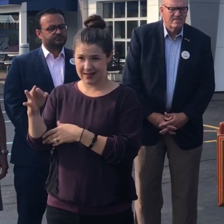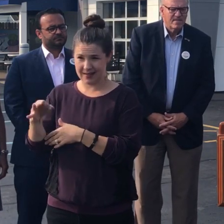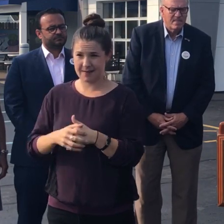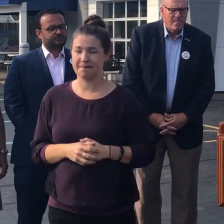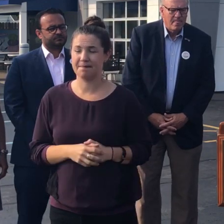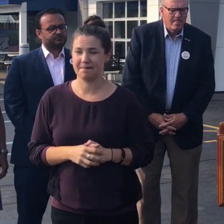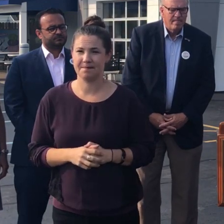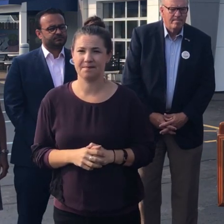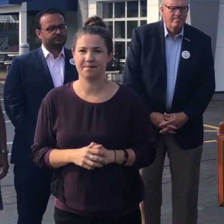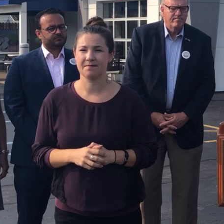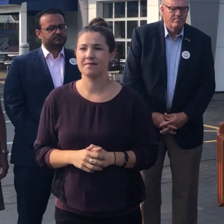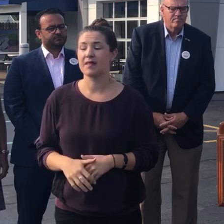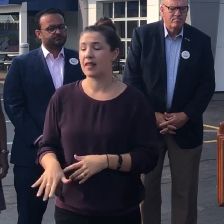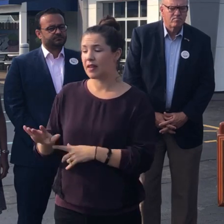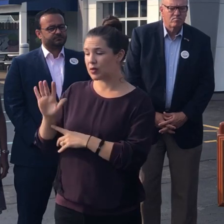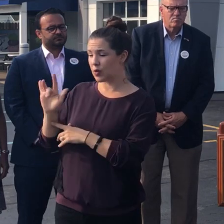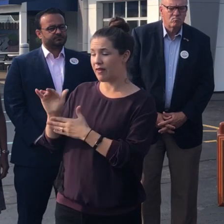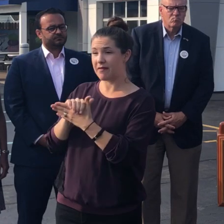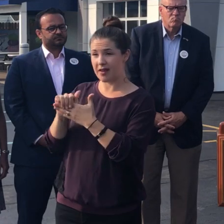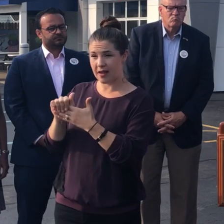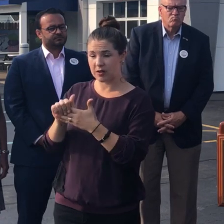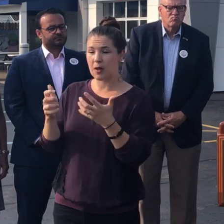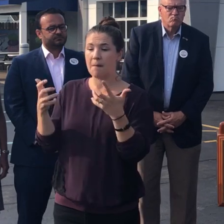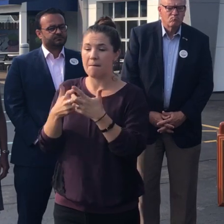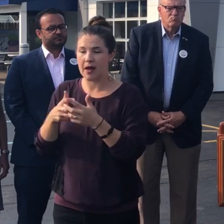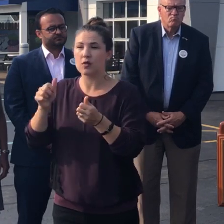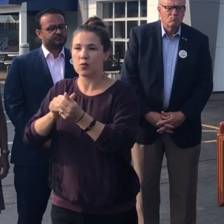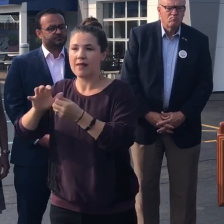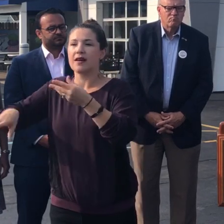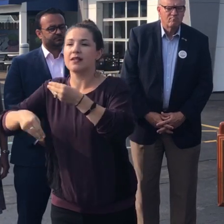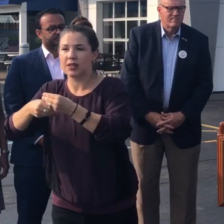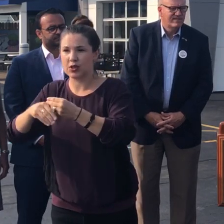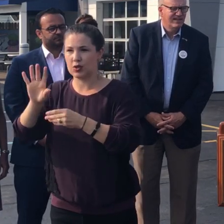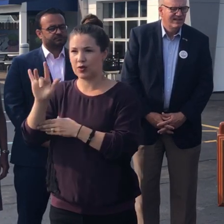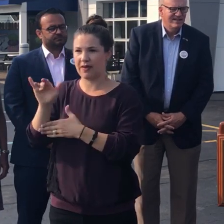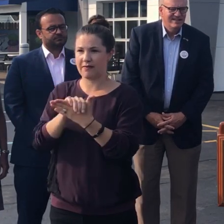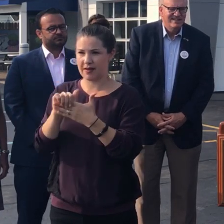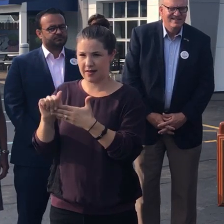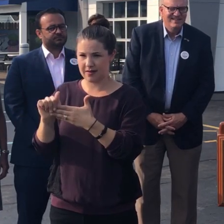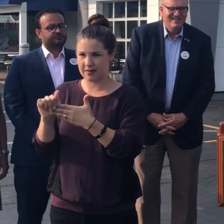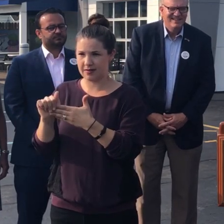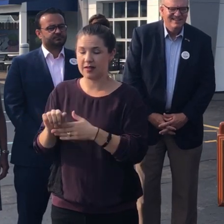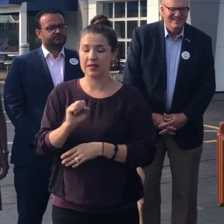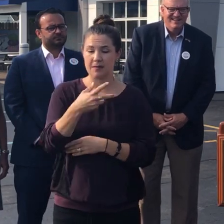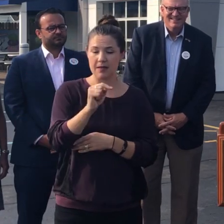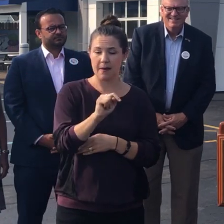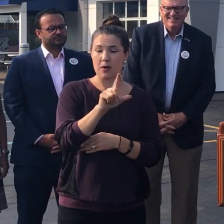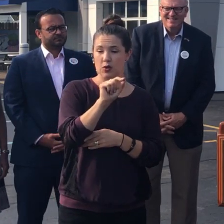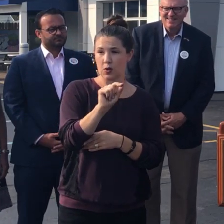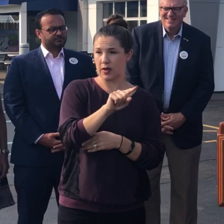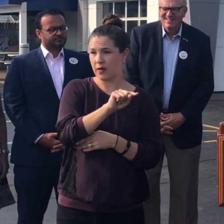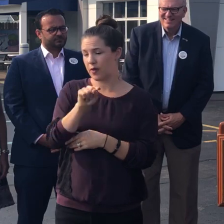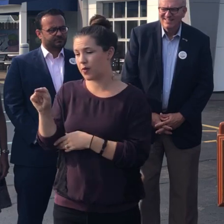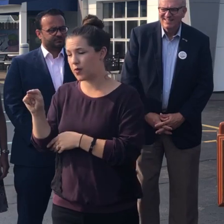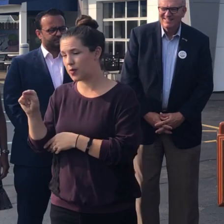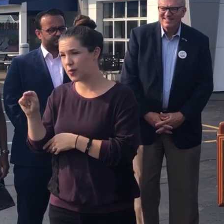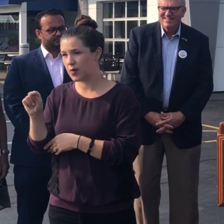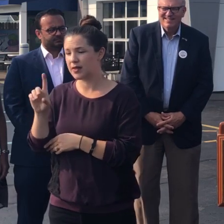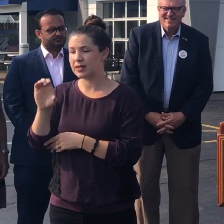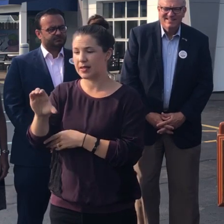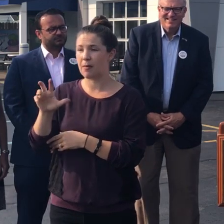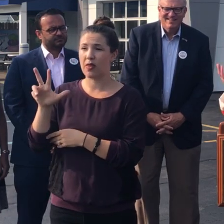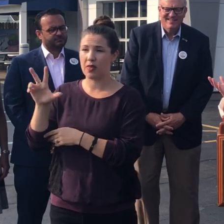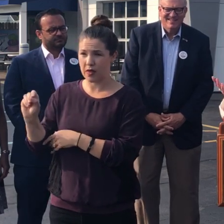then $25 will be matched with an additional $25 from September 20th through